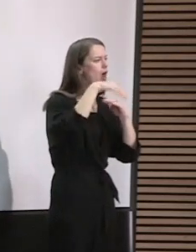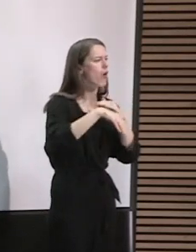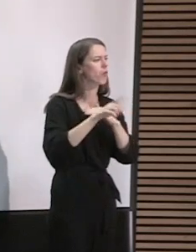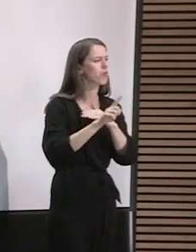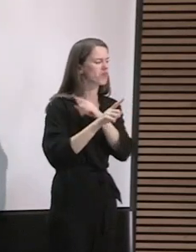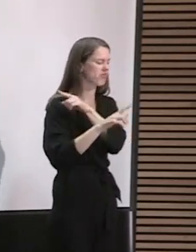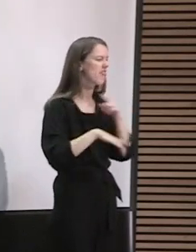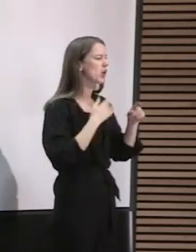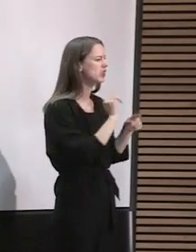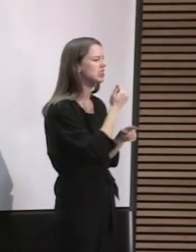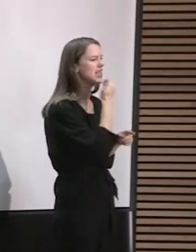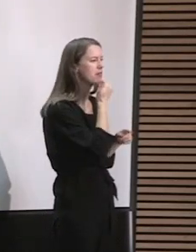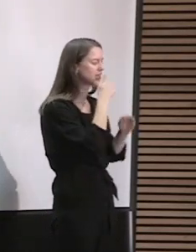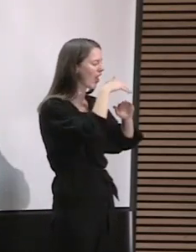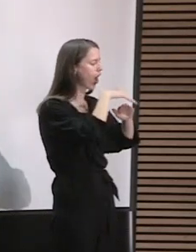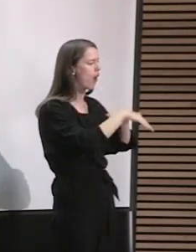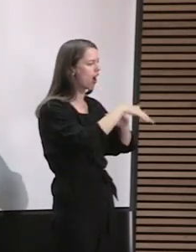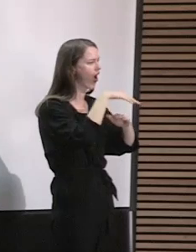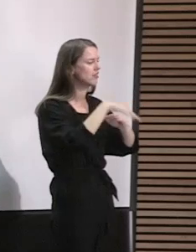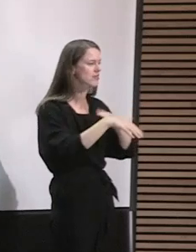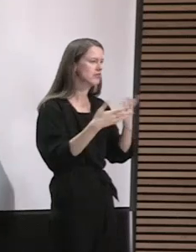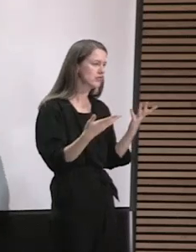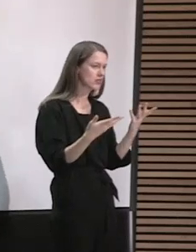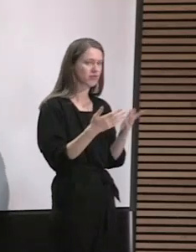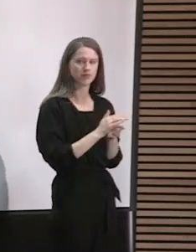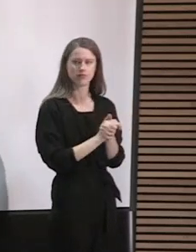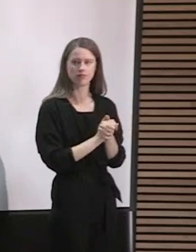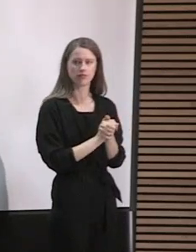it's just the drop-off in numbers overall that we're seeing, but again, I'm quite